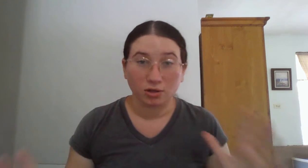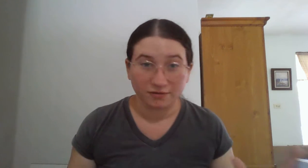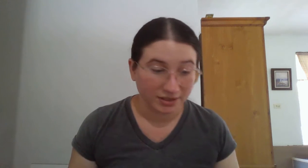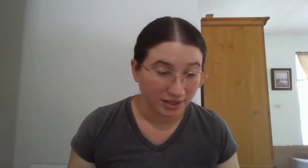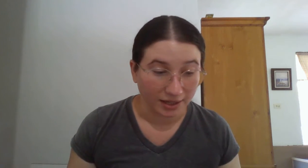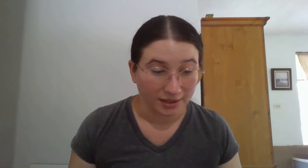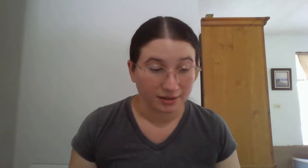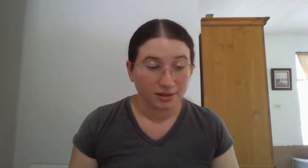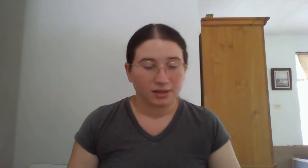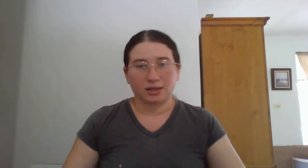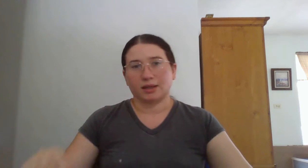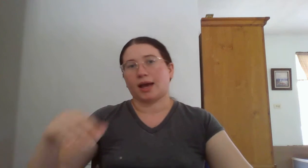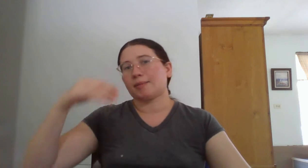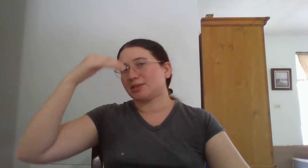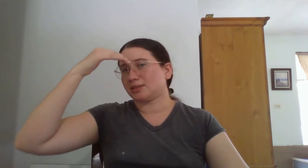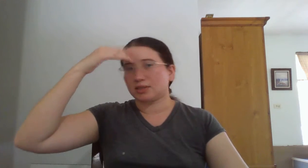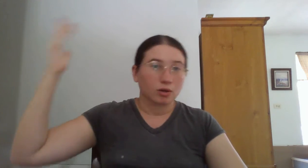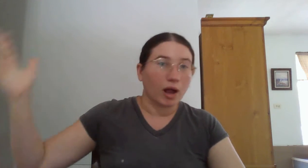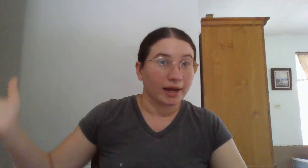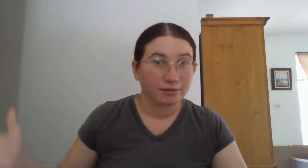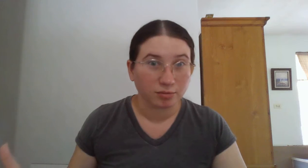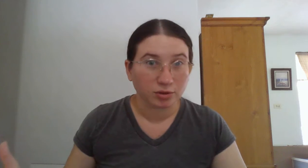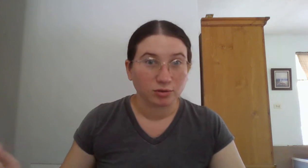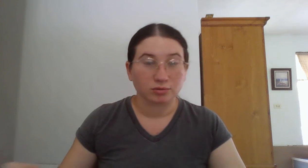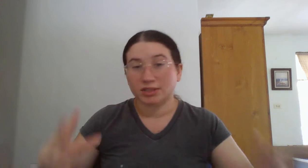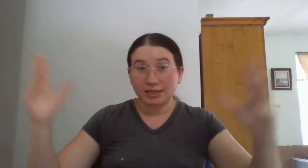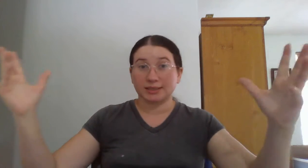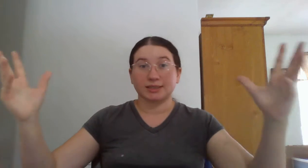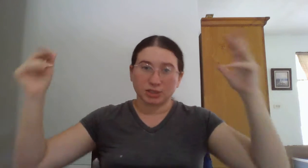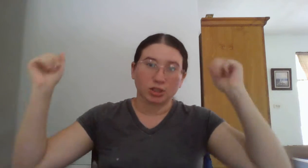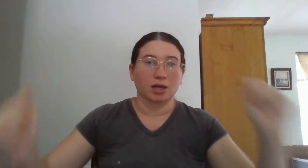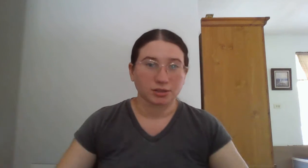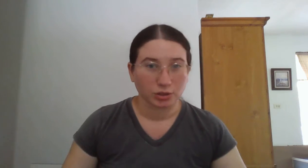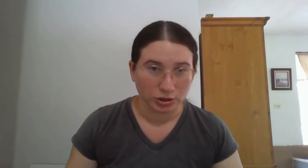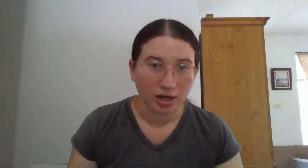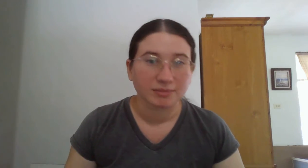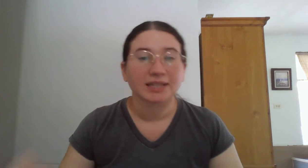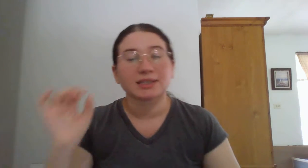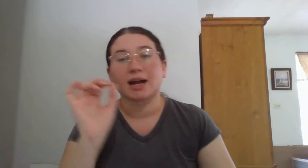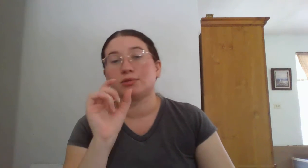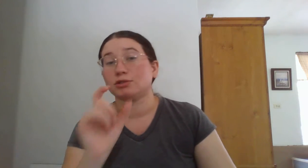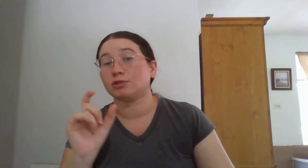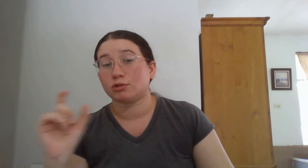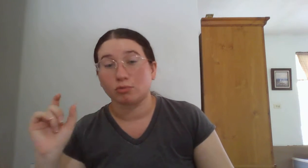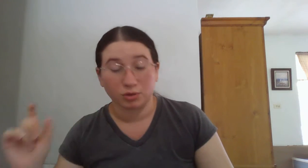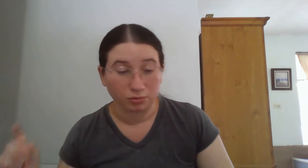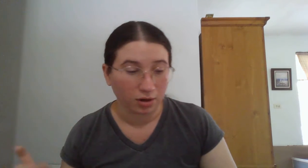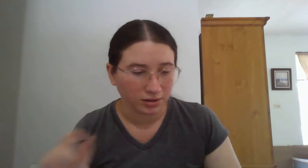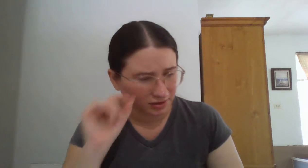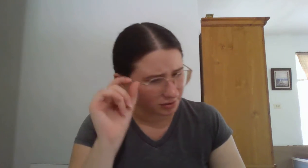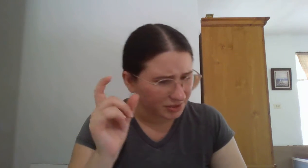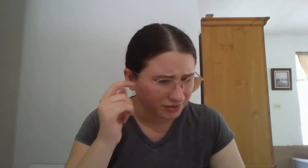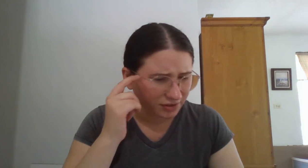of a sudden it happened, out of the blue. Suddenly she lost her job. That's how we're using the word wrong. There's a specific